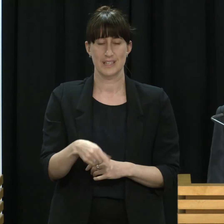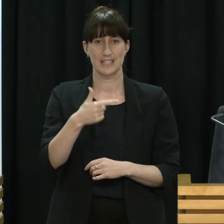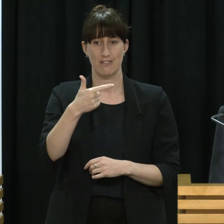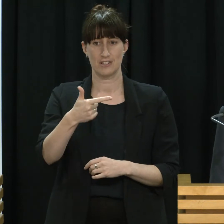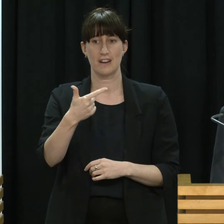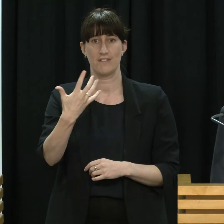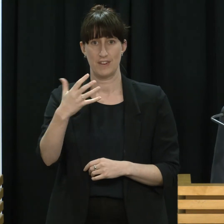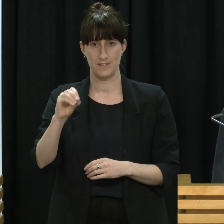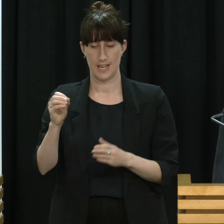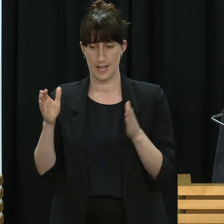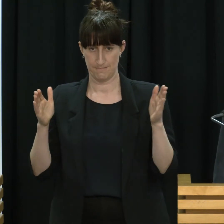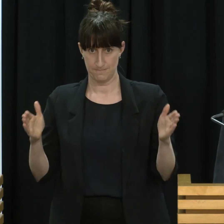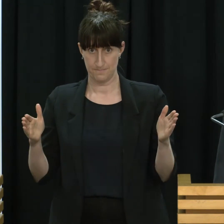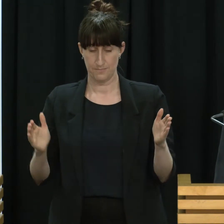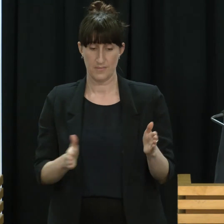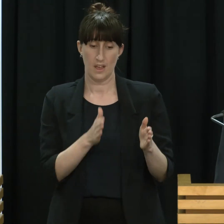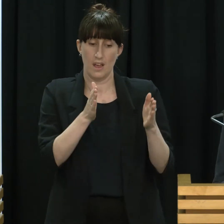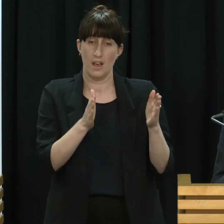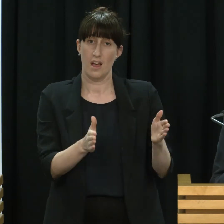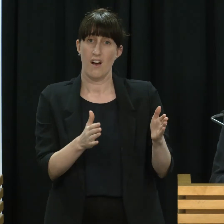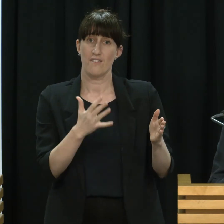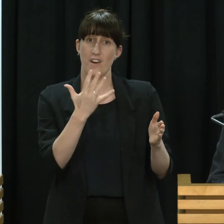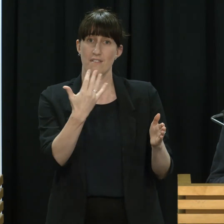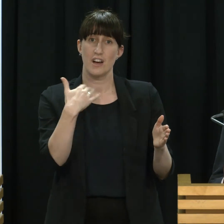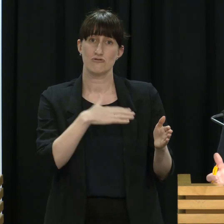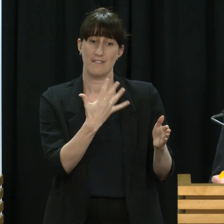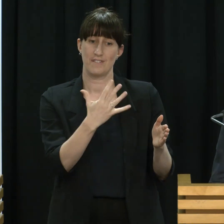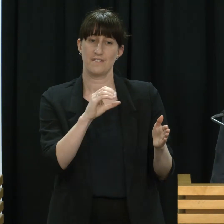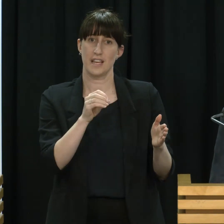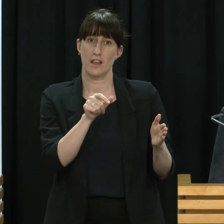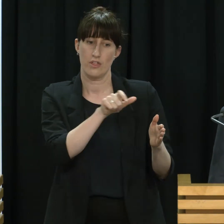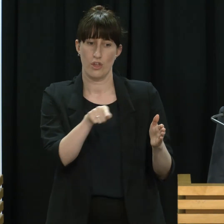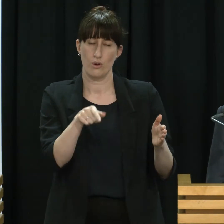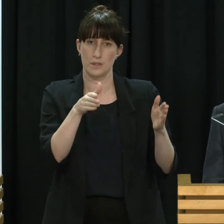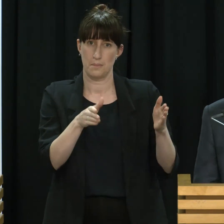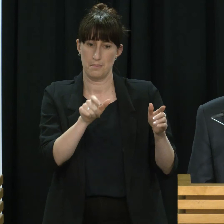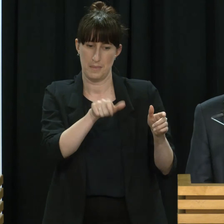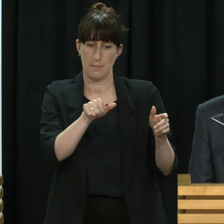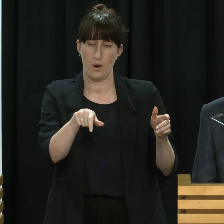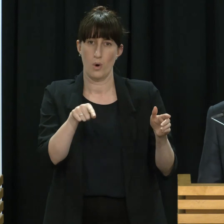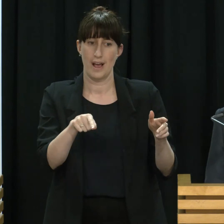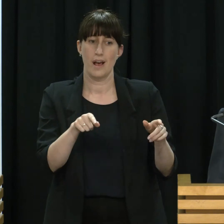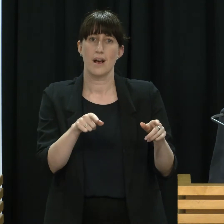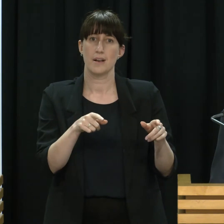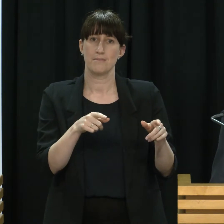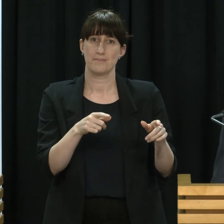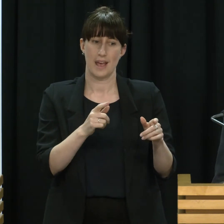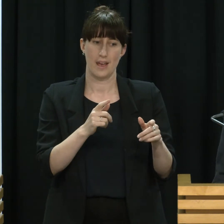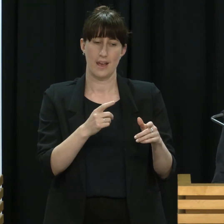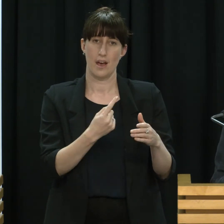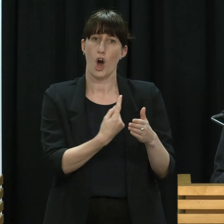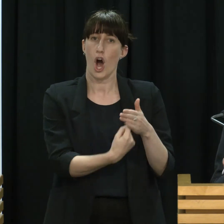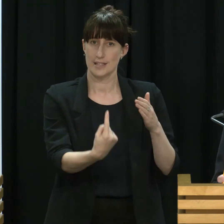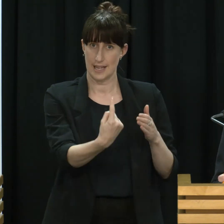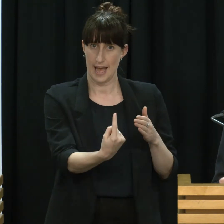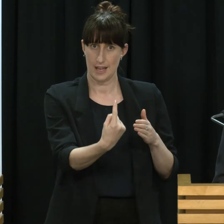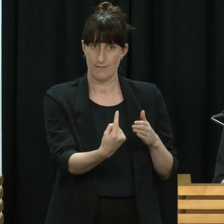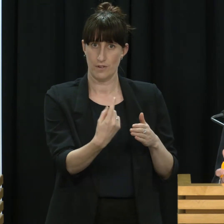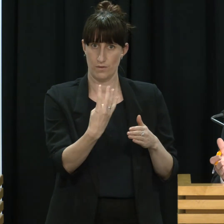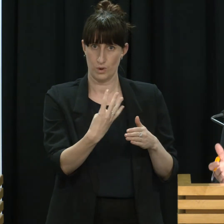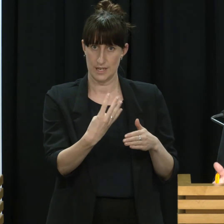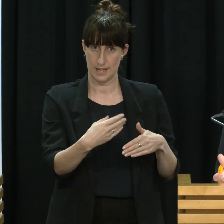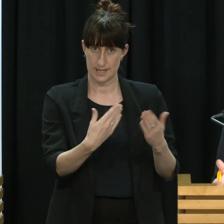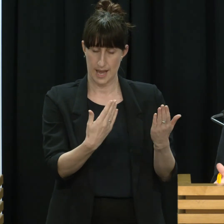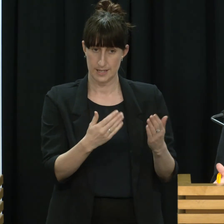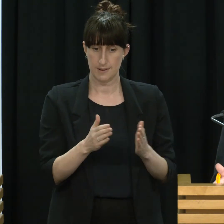those people are required to isolate for 14 days and be tested at least twice. The remainder are to have that day 5